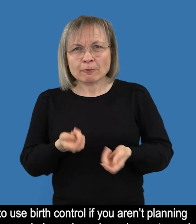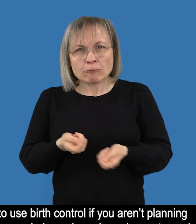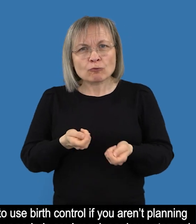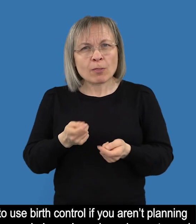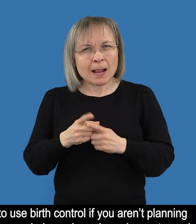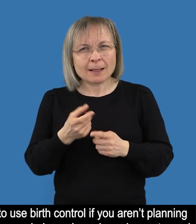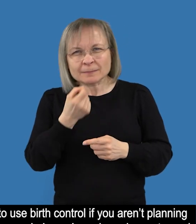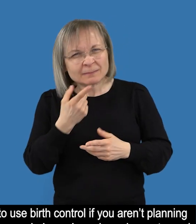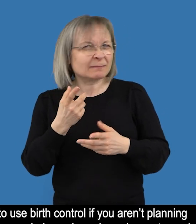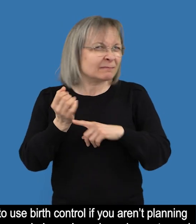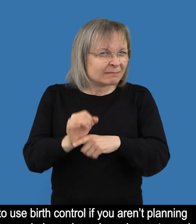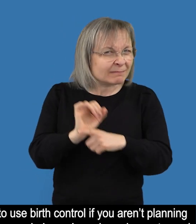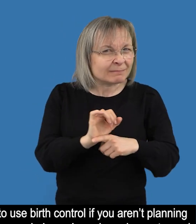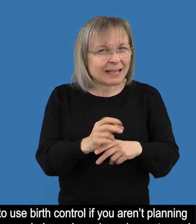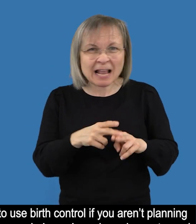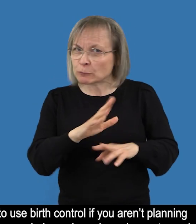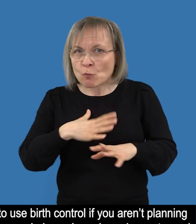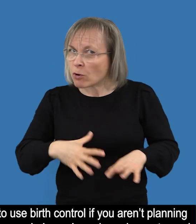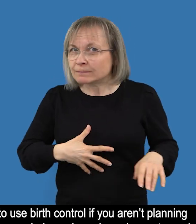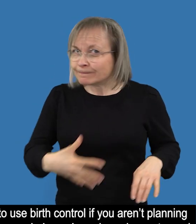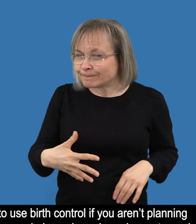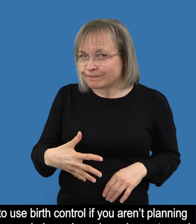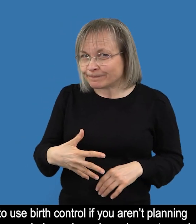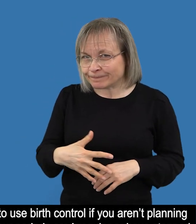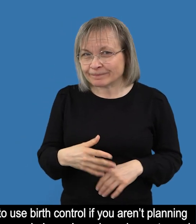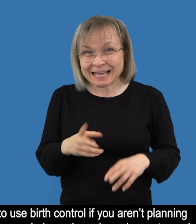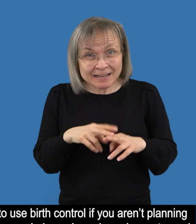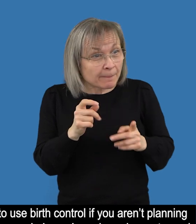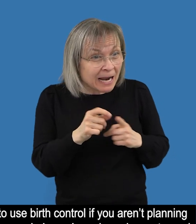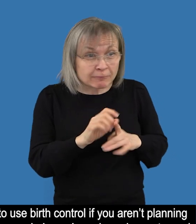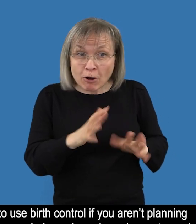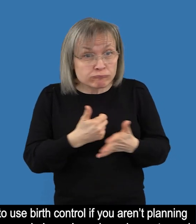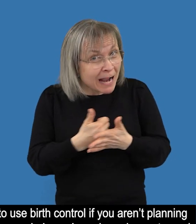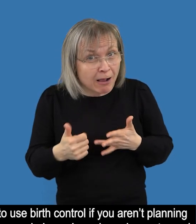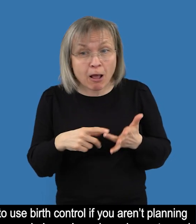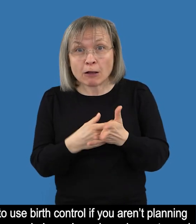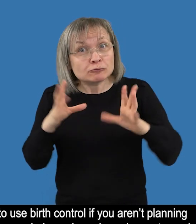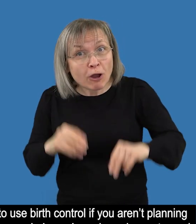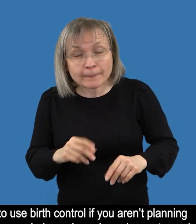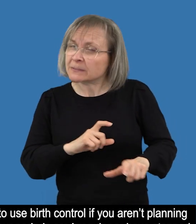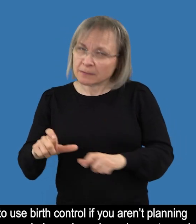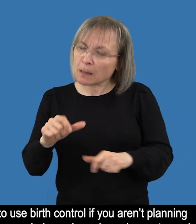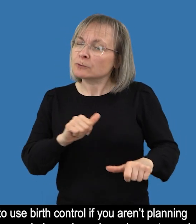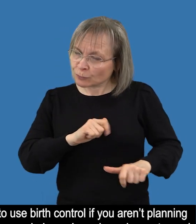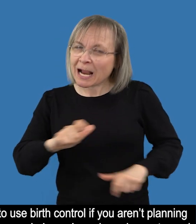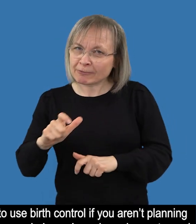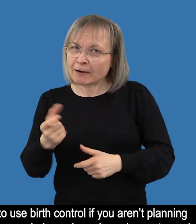You should continue to use birth control if you aren't planning a pregnancy, even if your periods are irregular or have